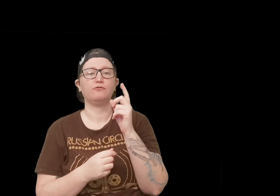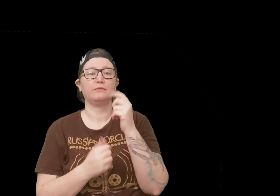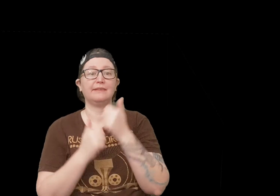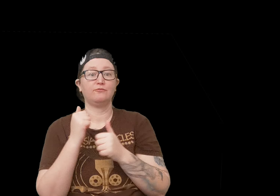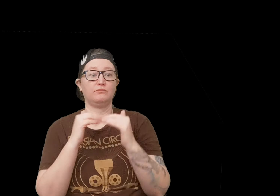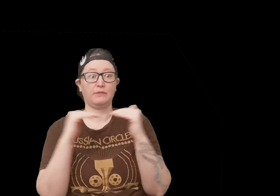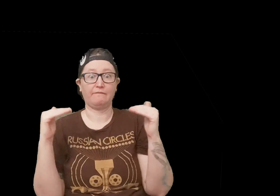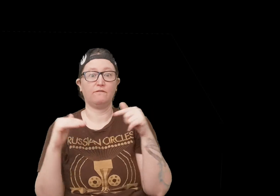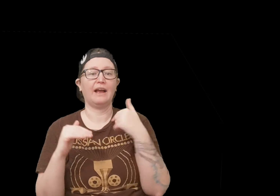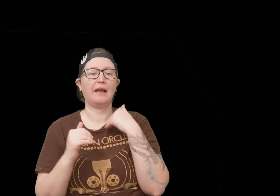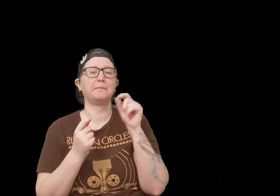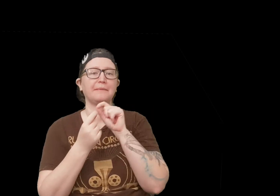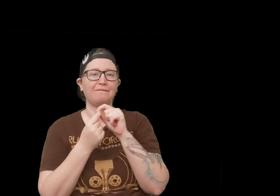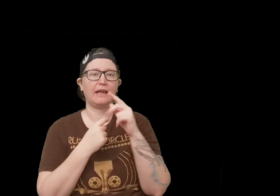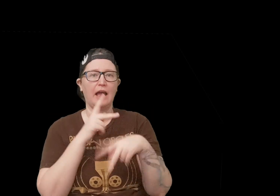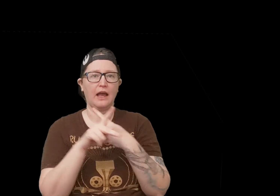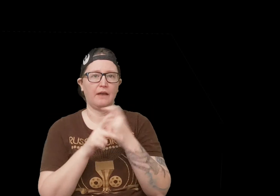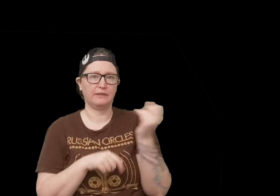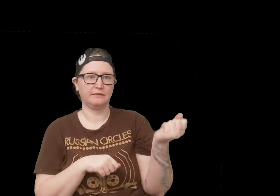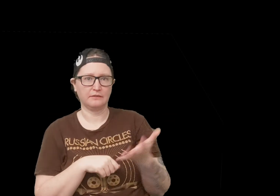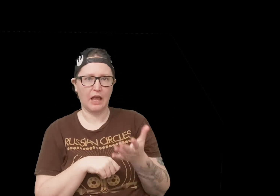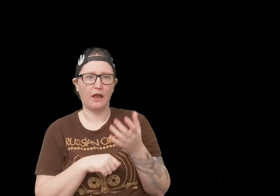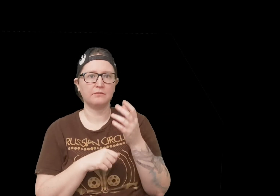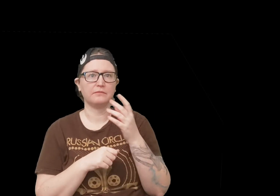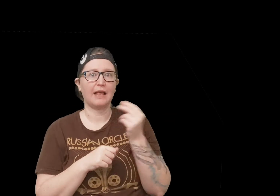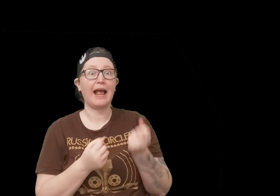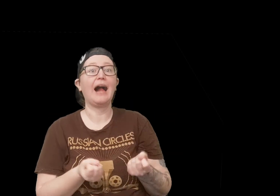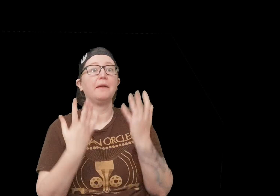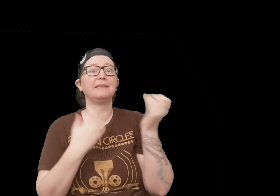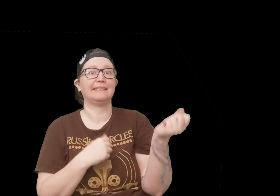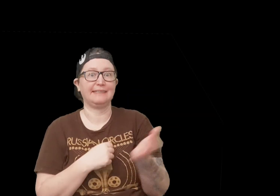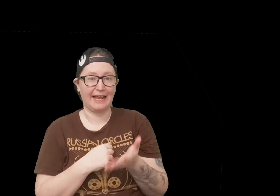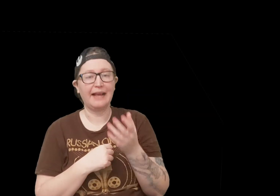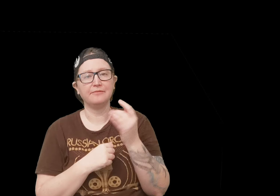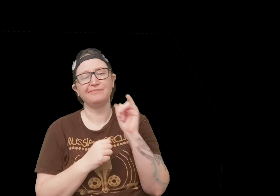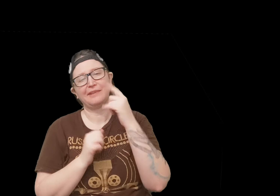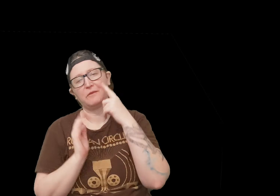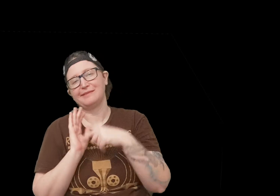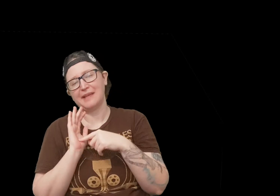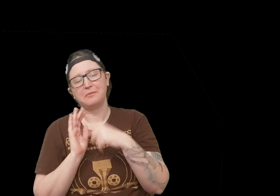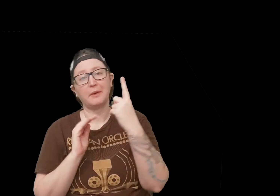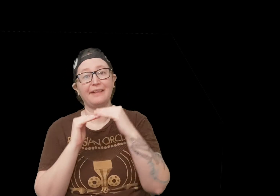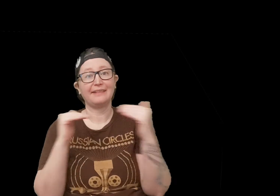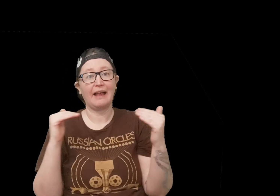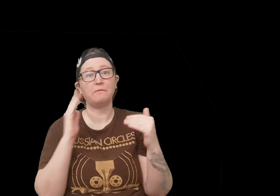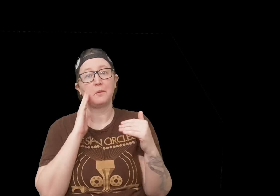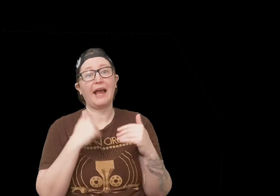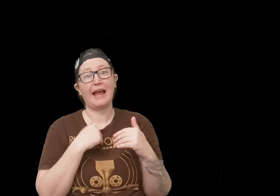it also has a concept where with each level, it has a specific dice and how many dice that you use. For example,